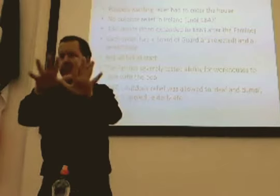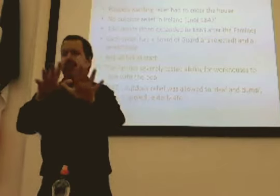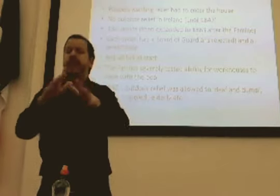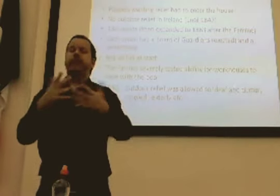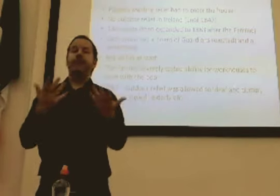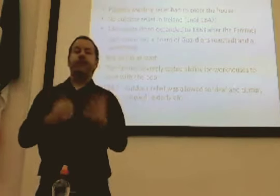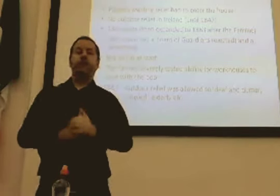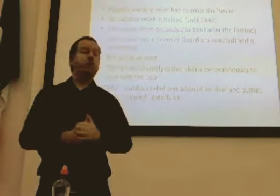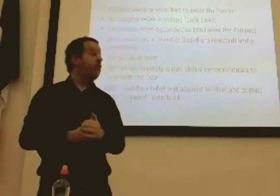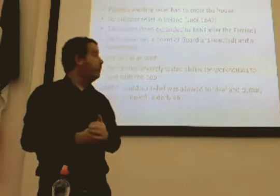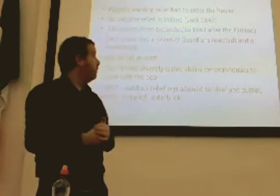It was awful.